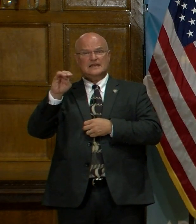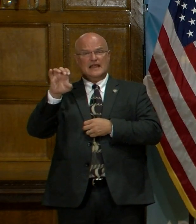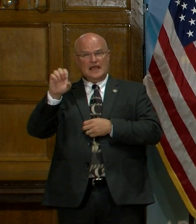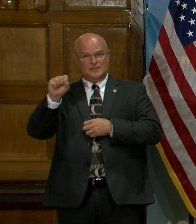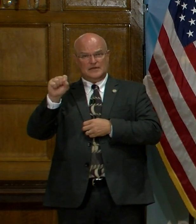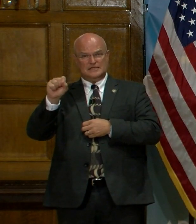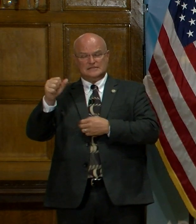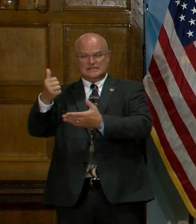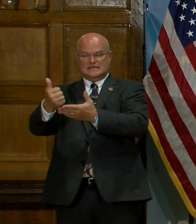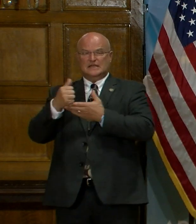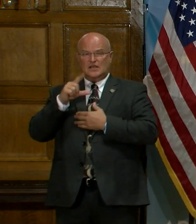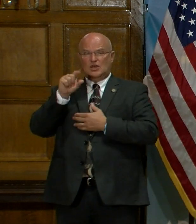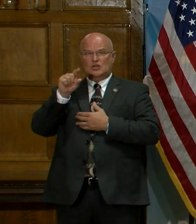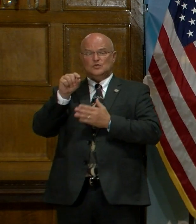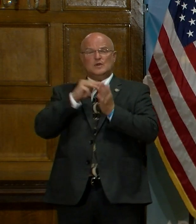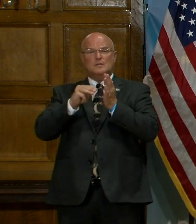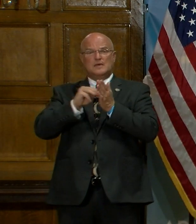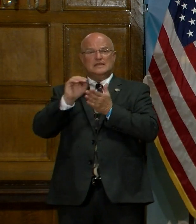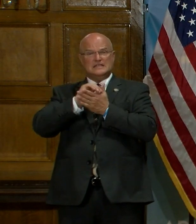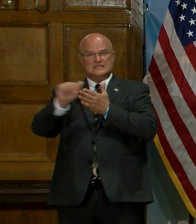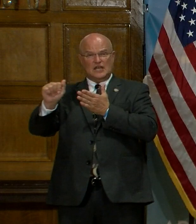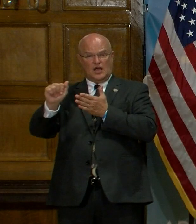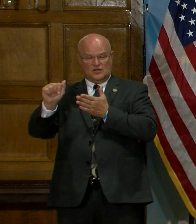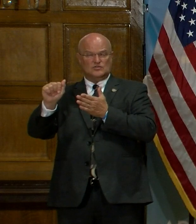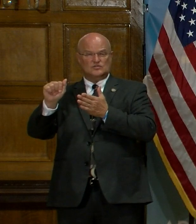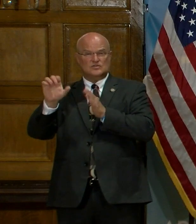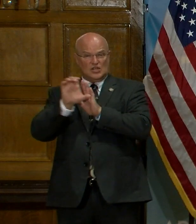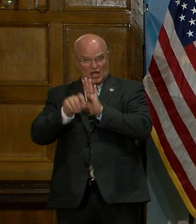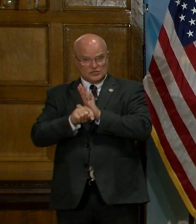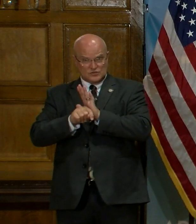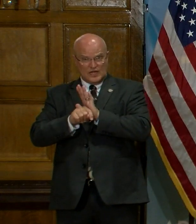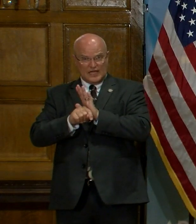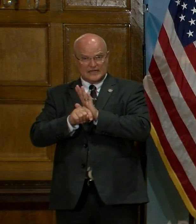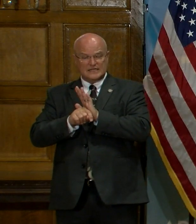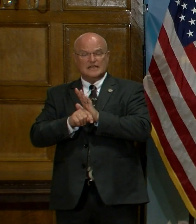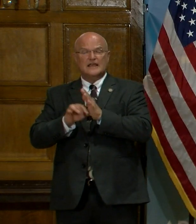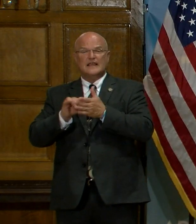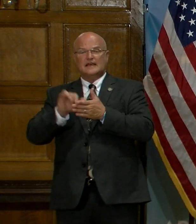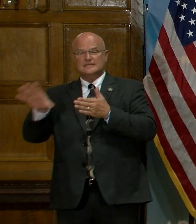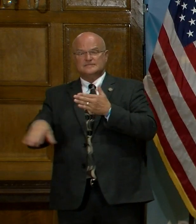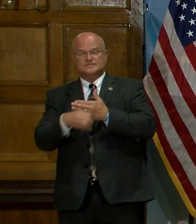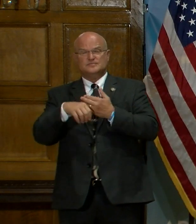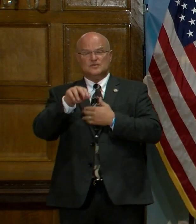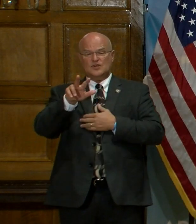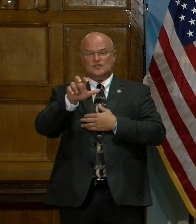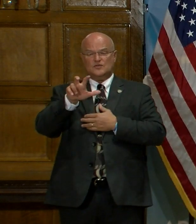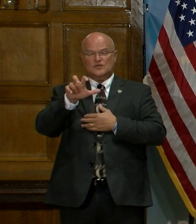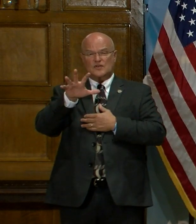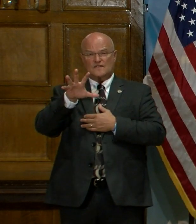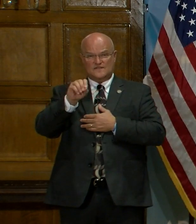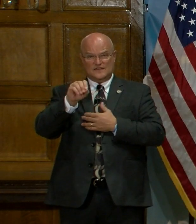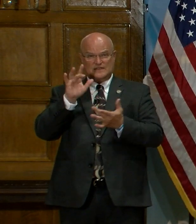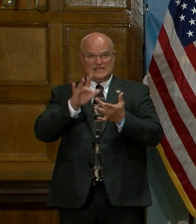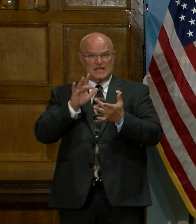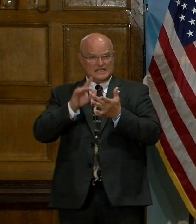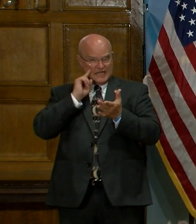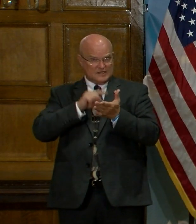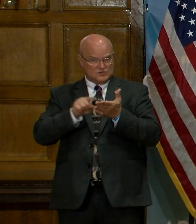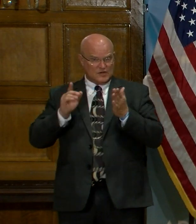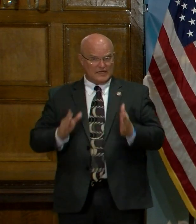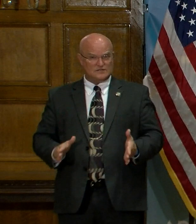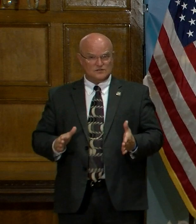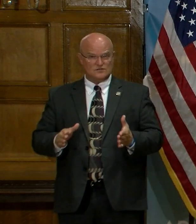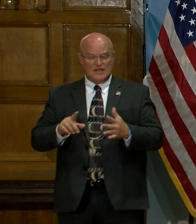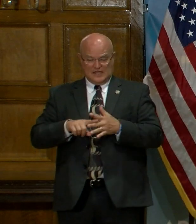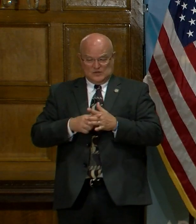for a $20 million contract price in round numbers. That will bring on an additional 350 contact tracers.